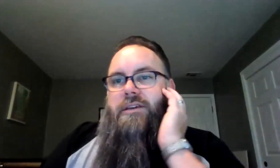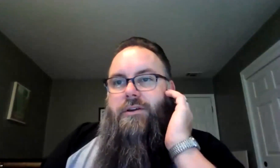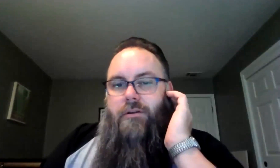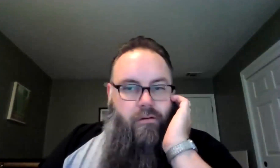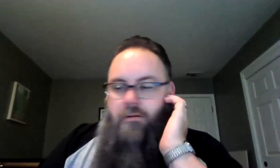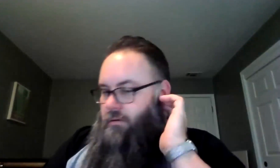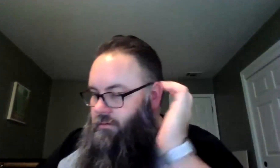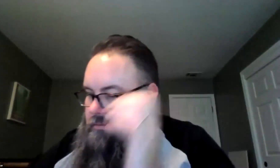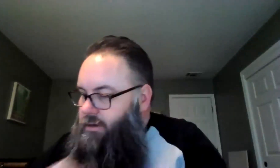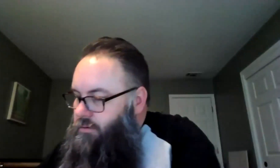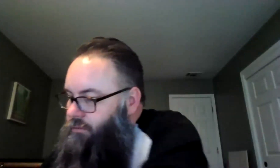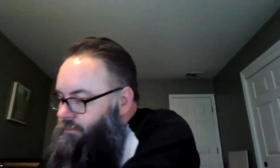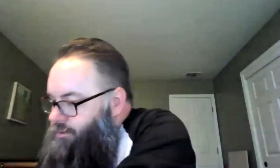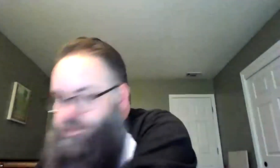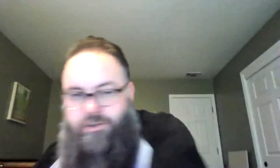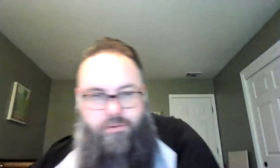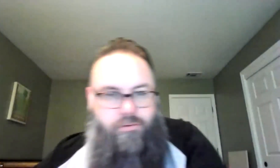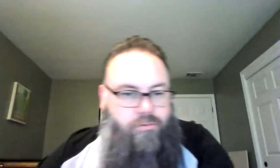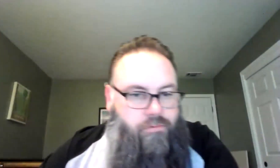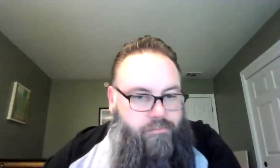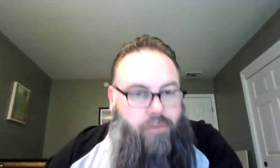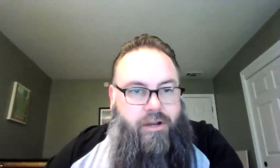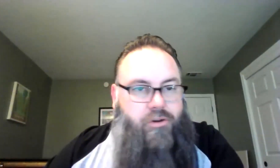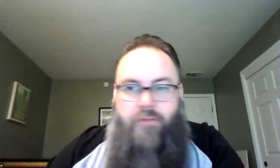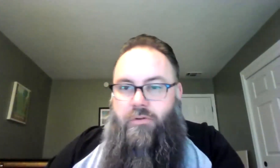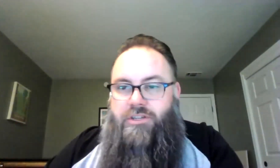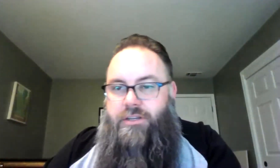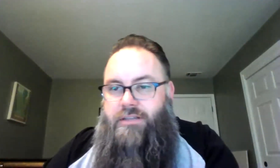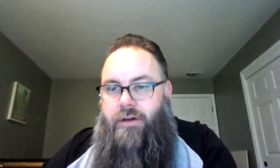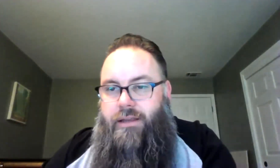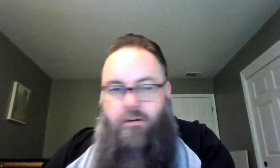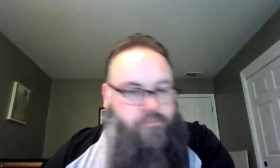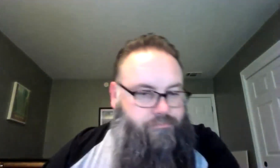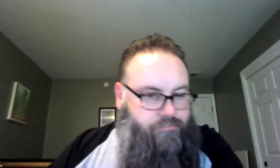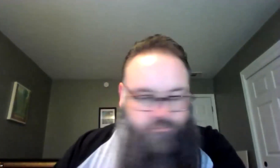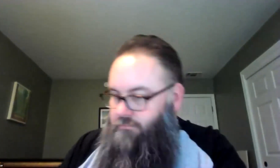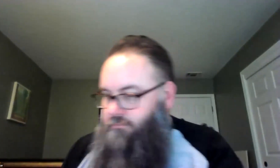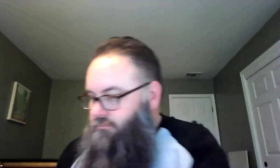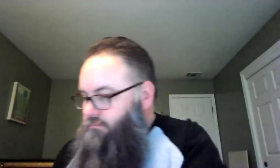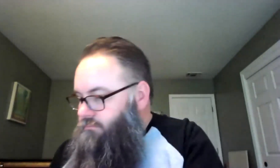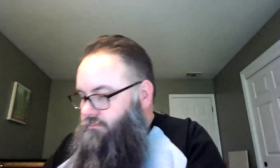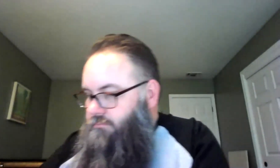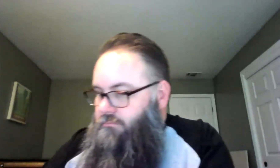let's see here. Let me go over to, Carol, you have a question? Yes, go ahead, Carol.